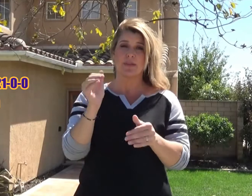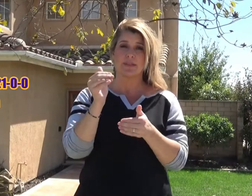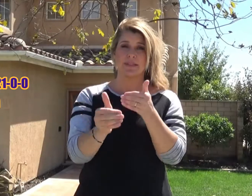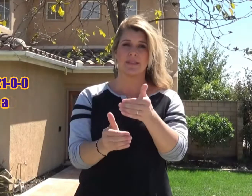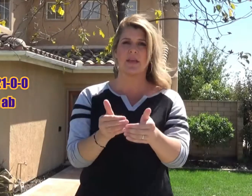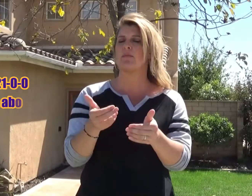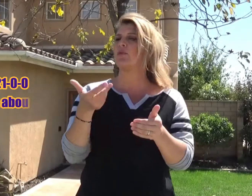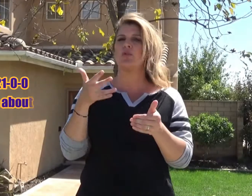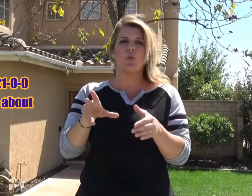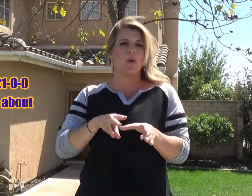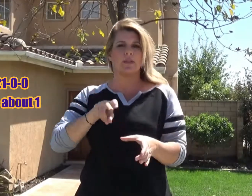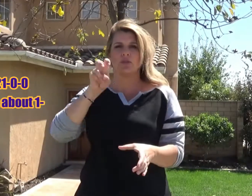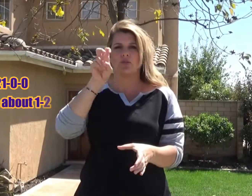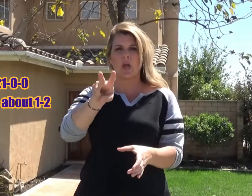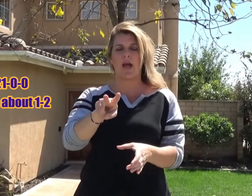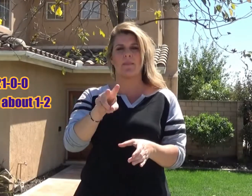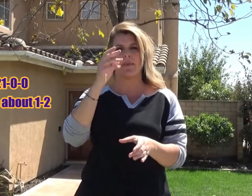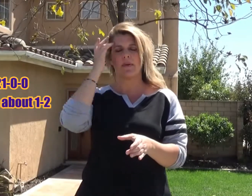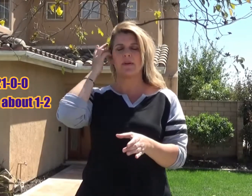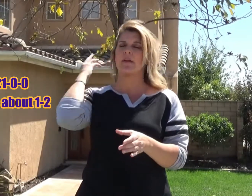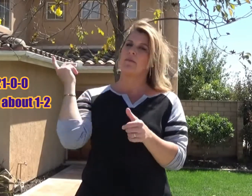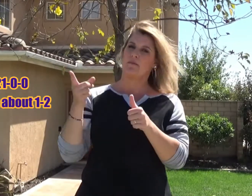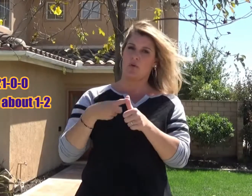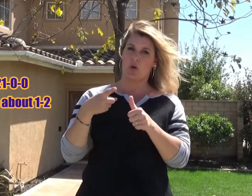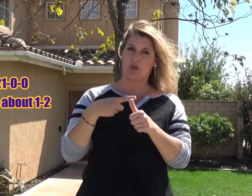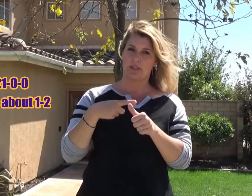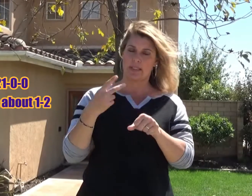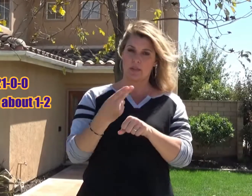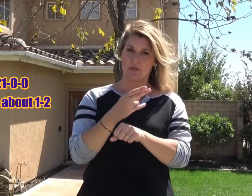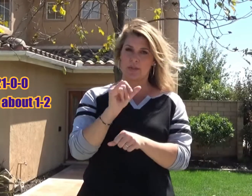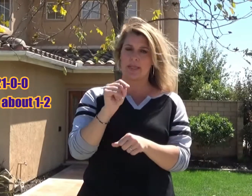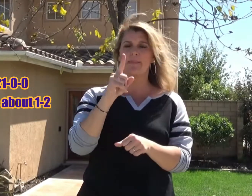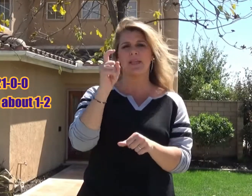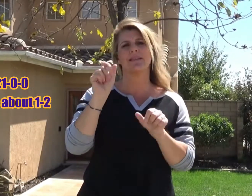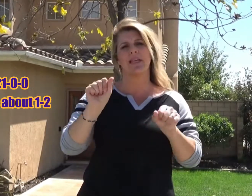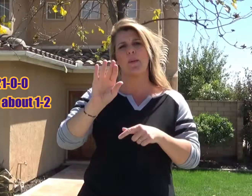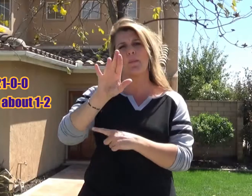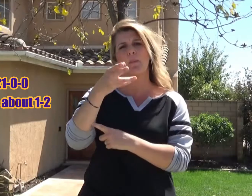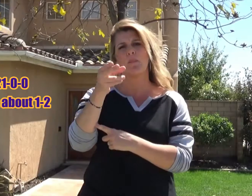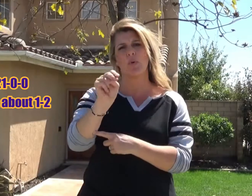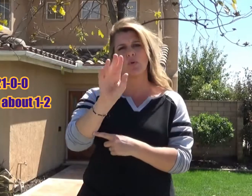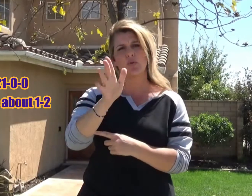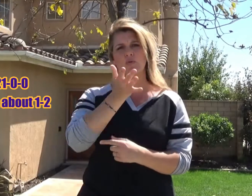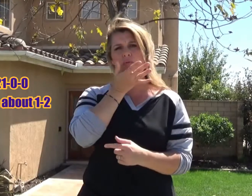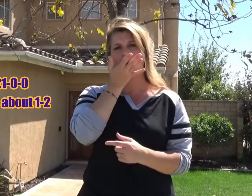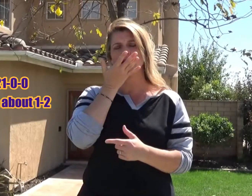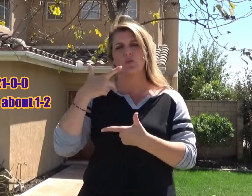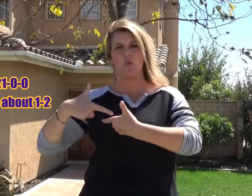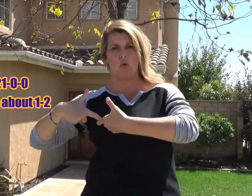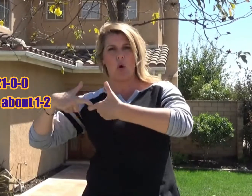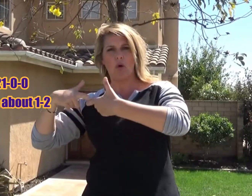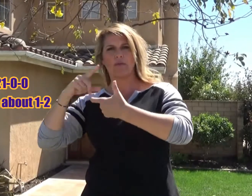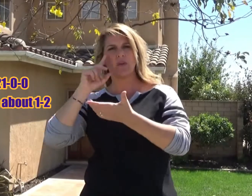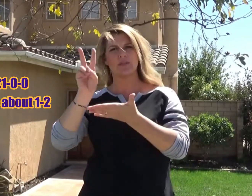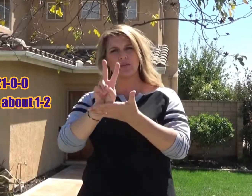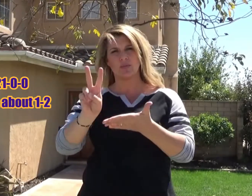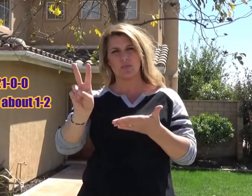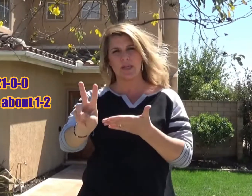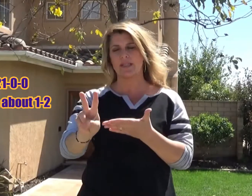you don't want to put this fertilizer on right away. You're going to burn your grass. So wait until you actually see it starting to grow and